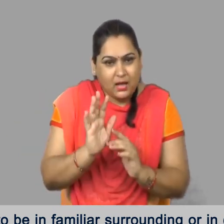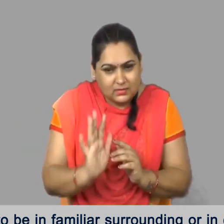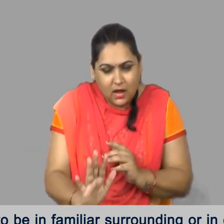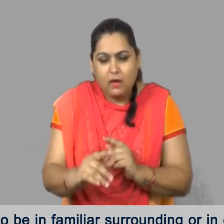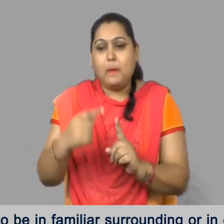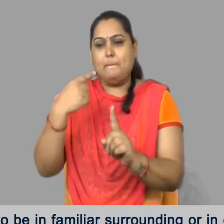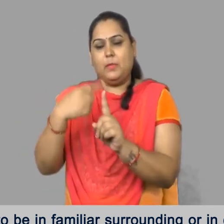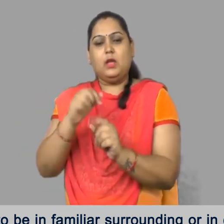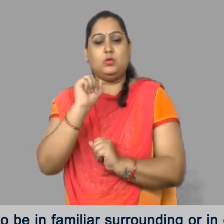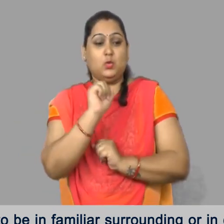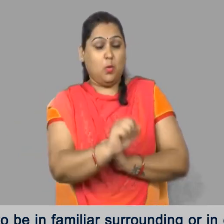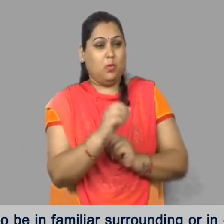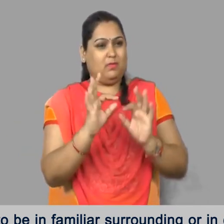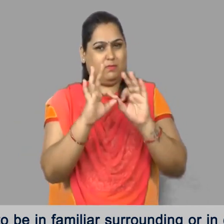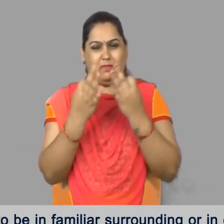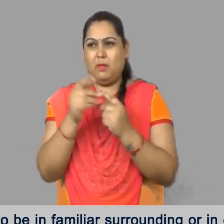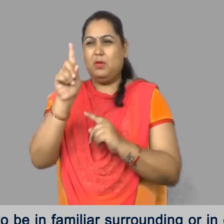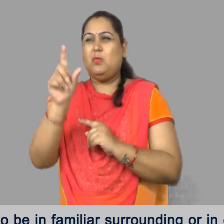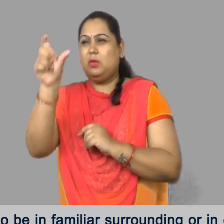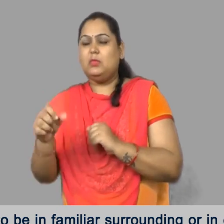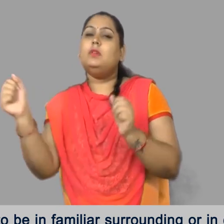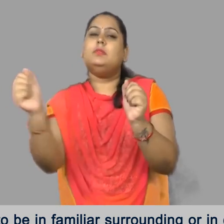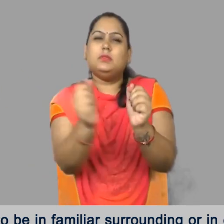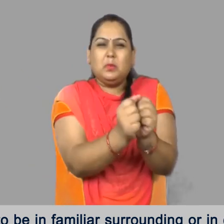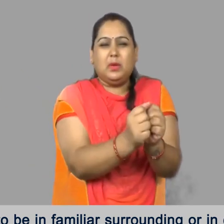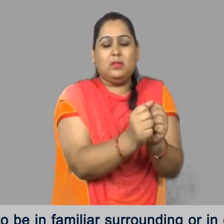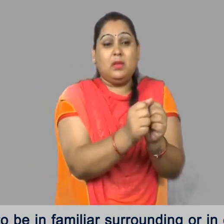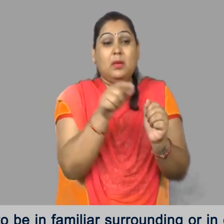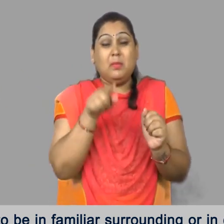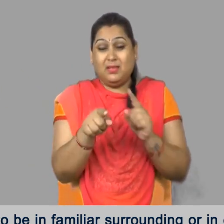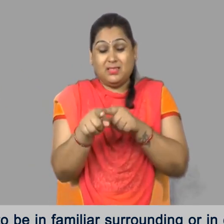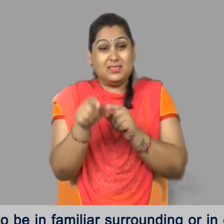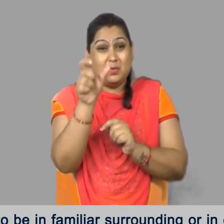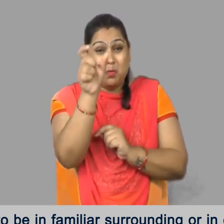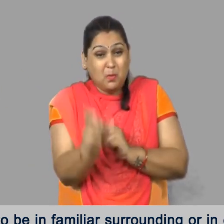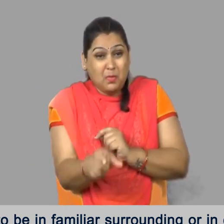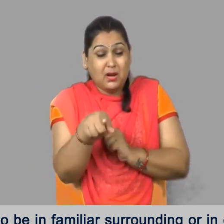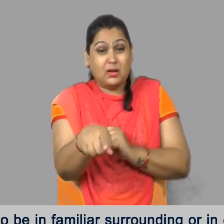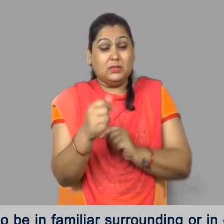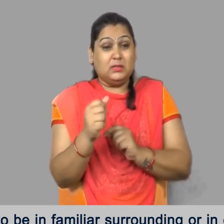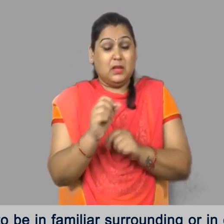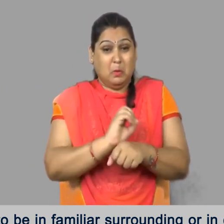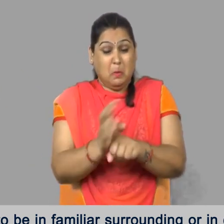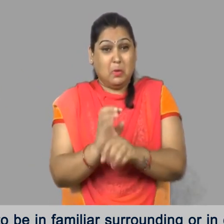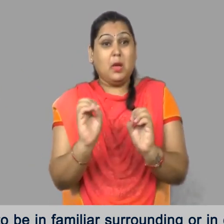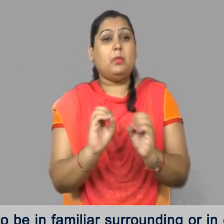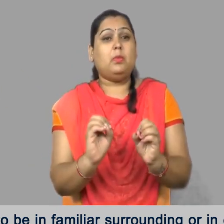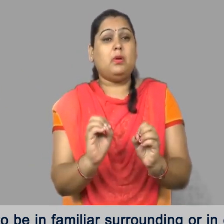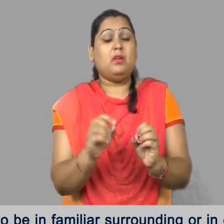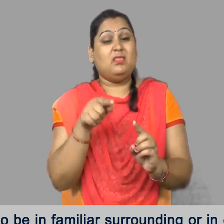of persons within the family, and since there were restrictions on presence